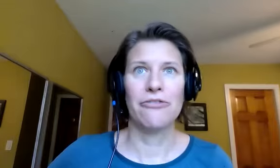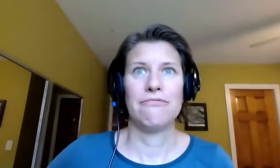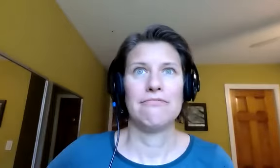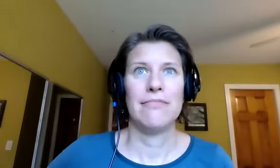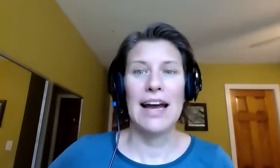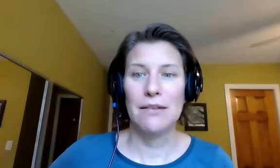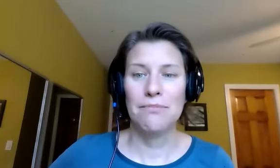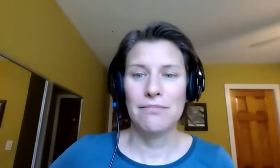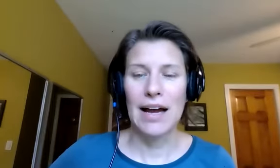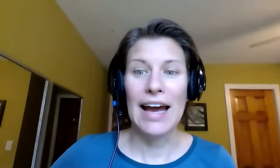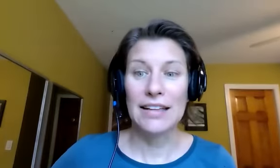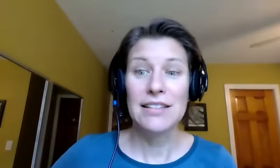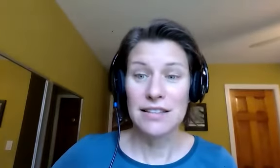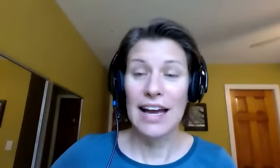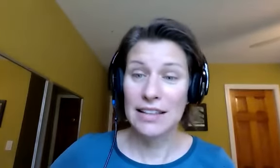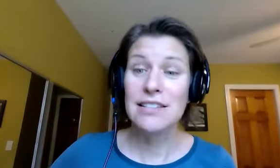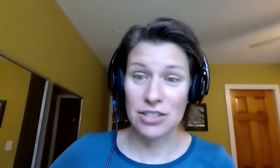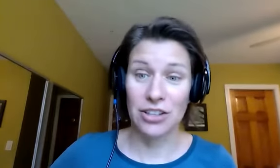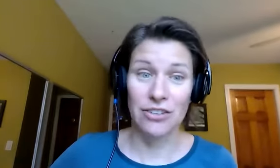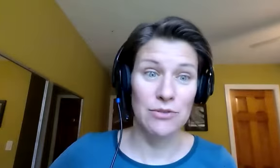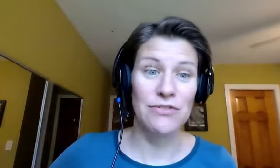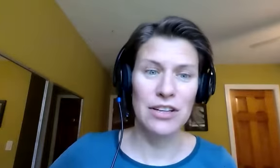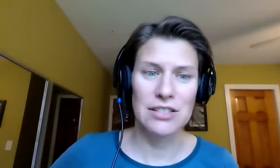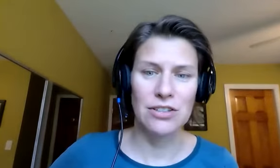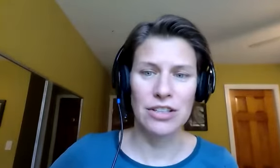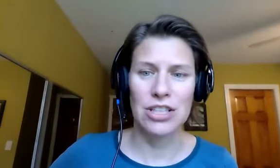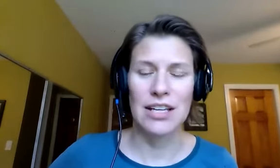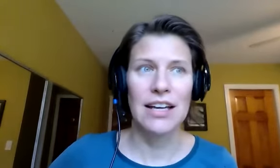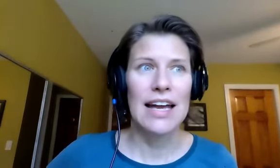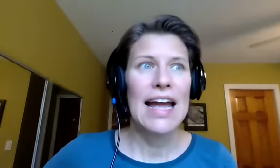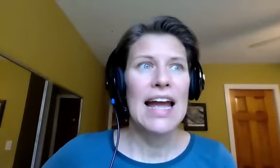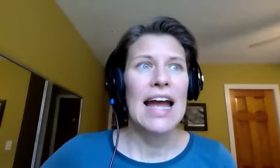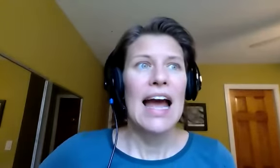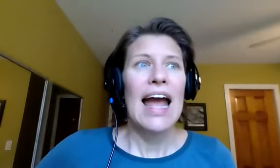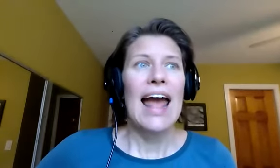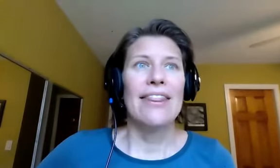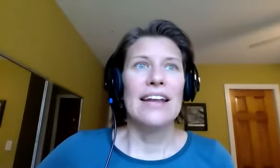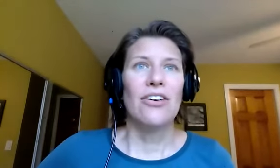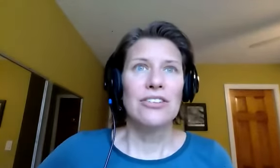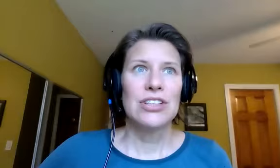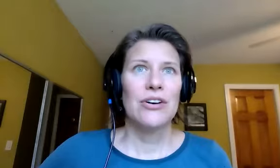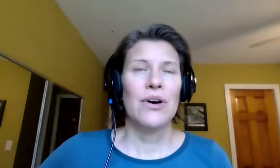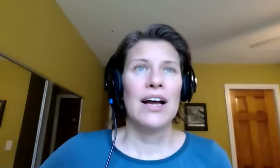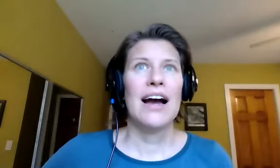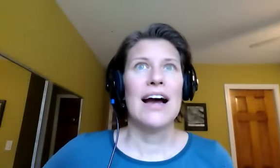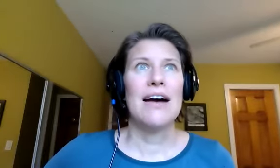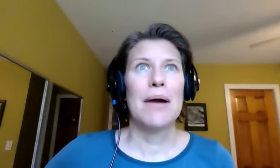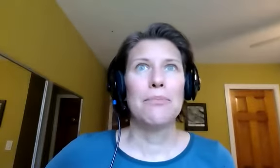that had, I hadn't listened, I had listened to her. That was very discouraging. And then also, um, my